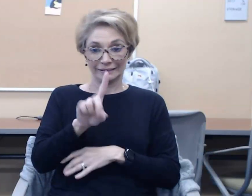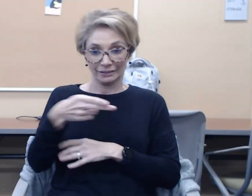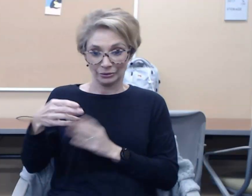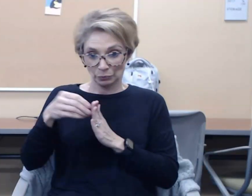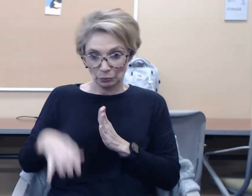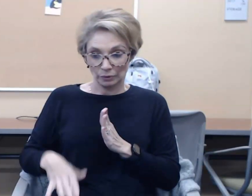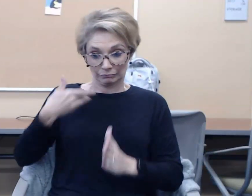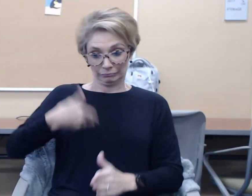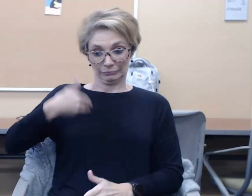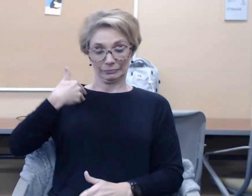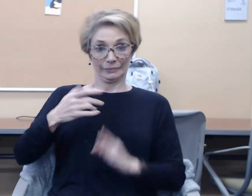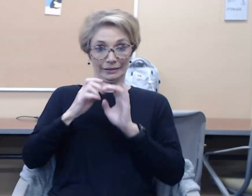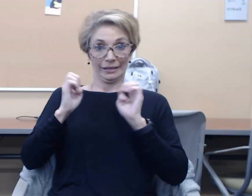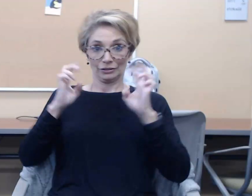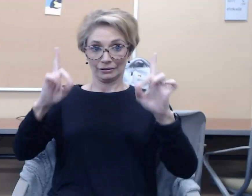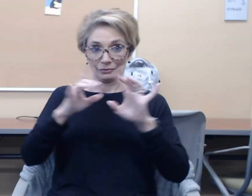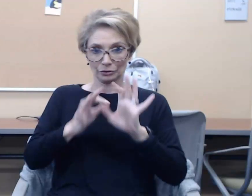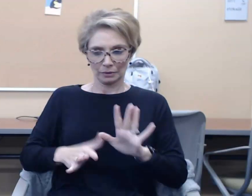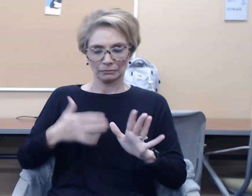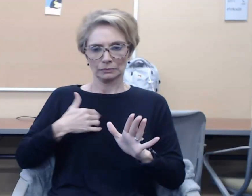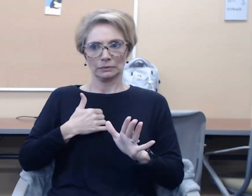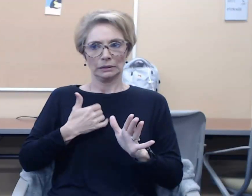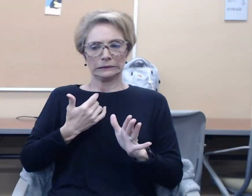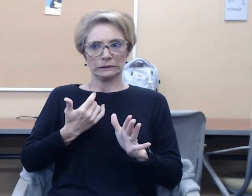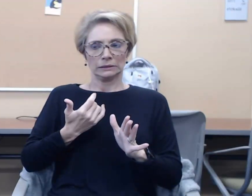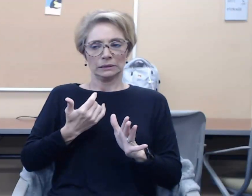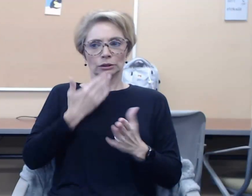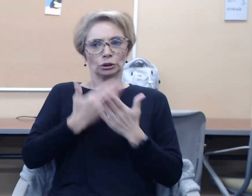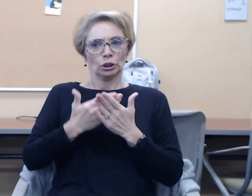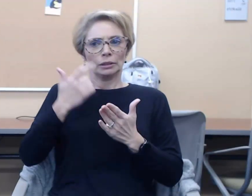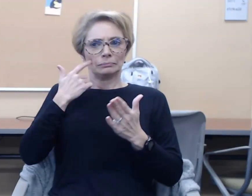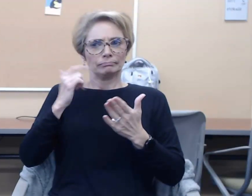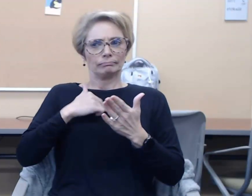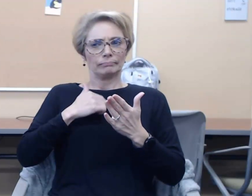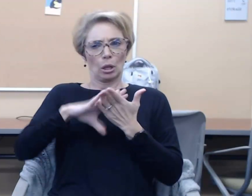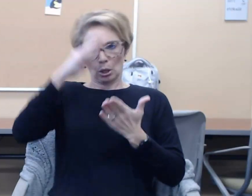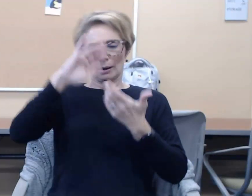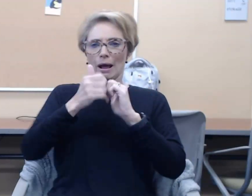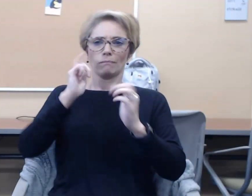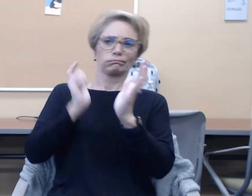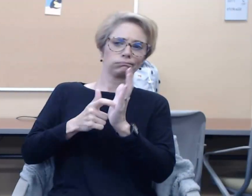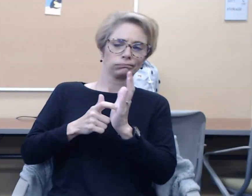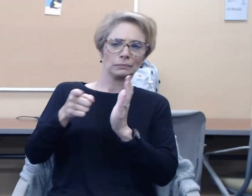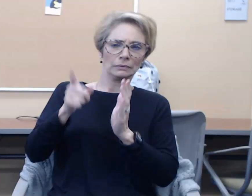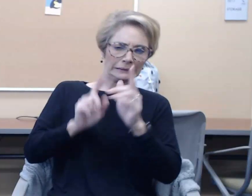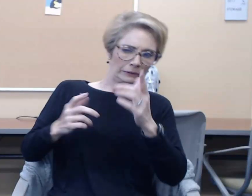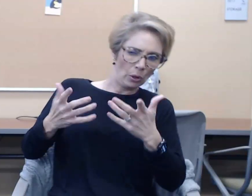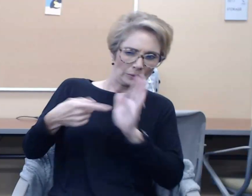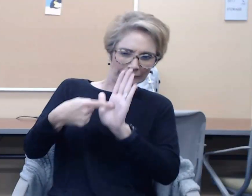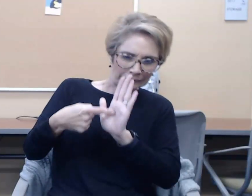educational interpreter, I would like to be able to recognize those signs and get them in touch with the correct professionals in the school